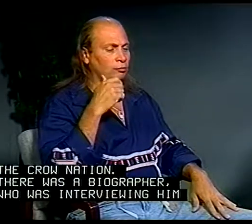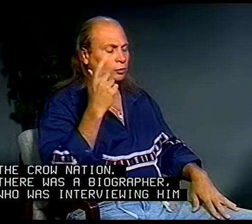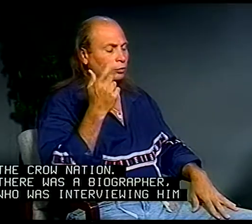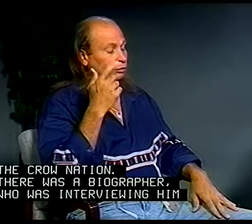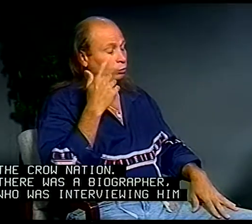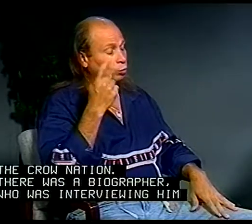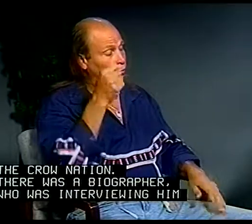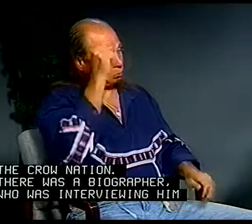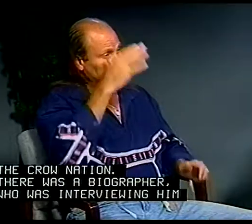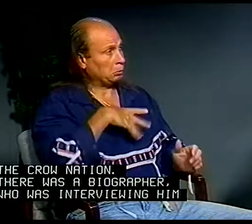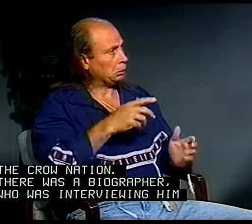from the Crow Nation.